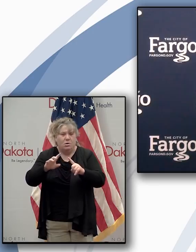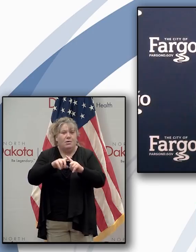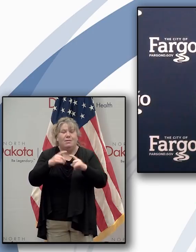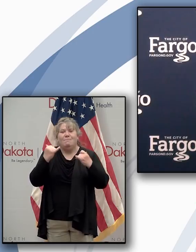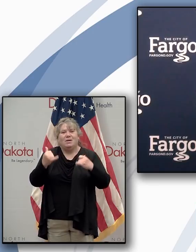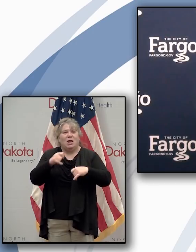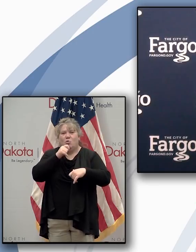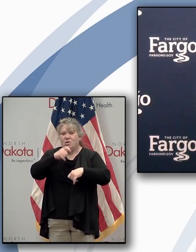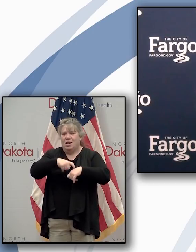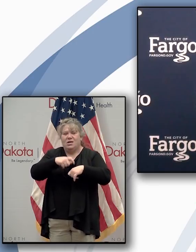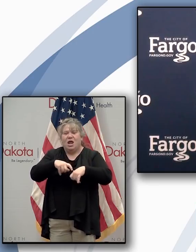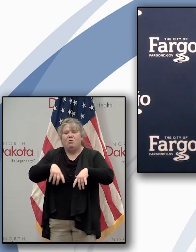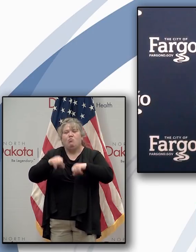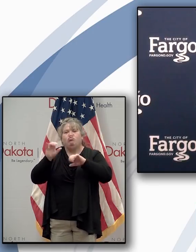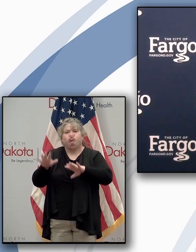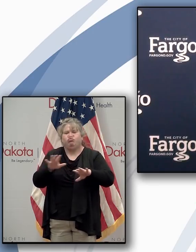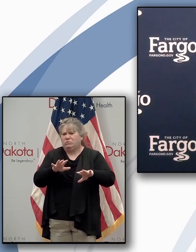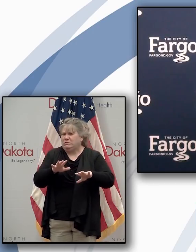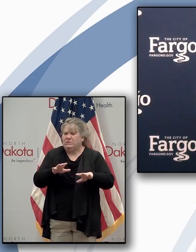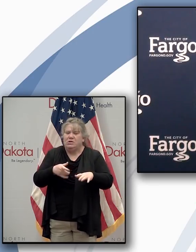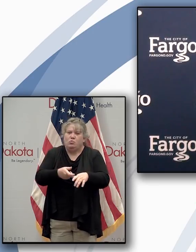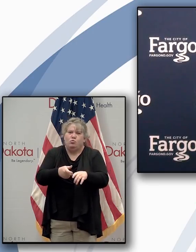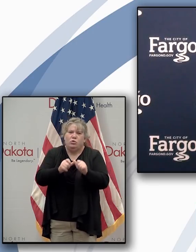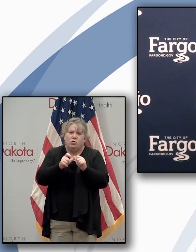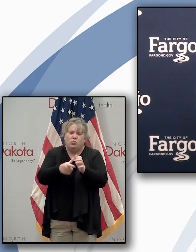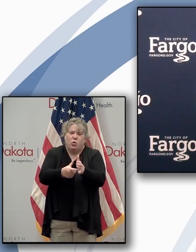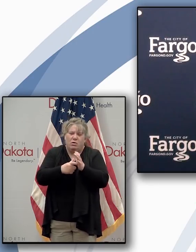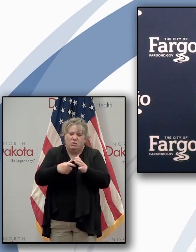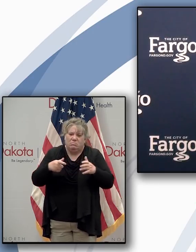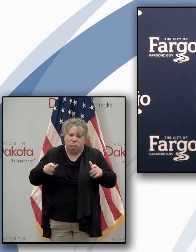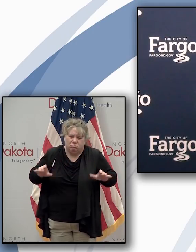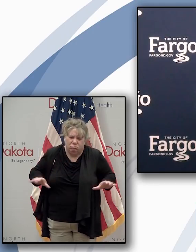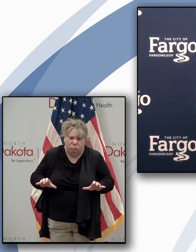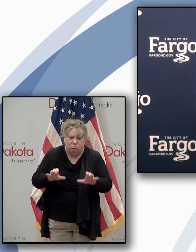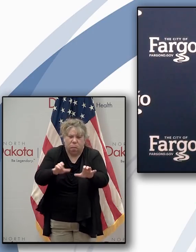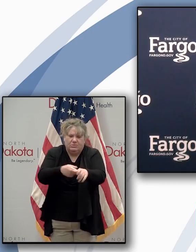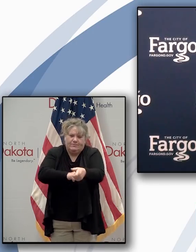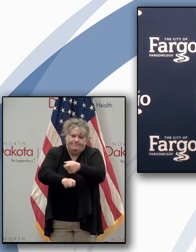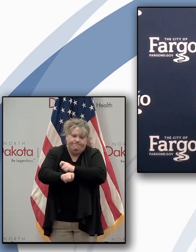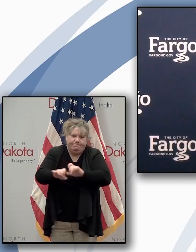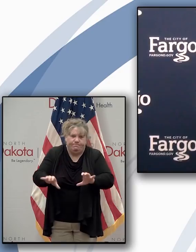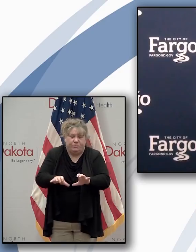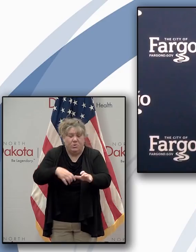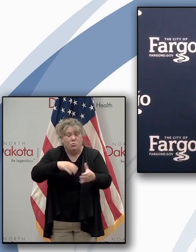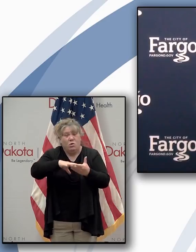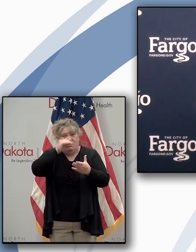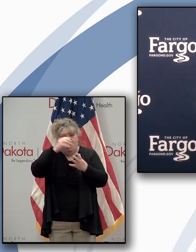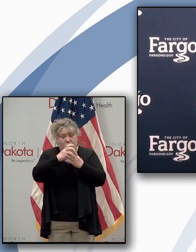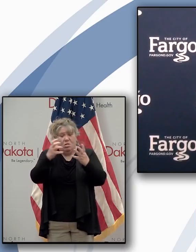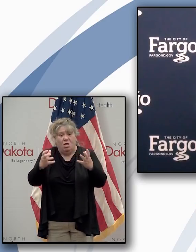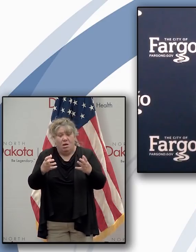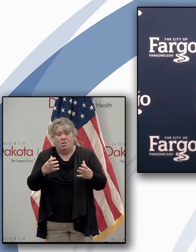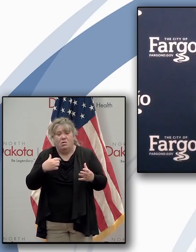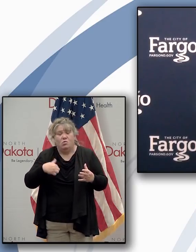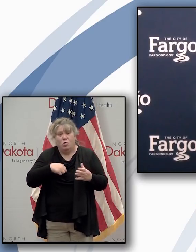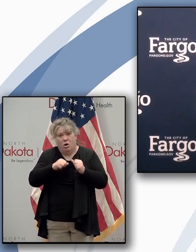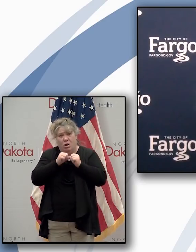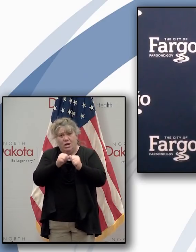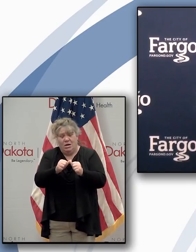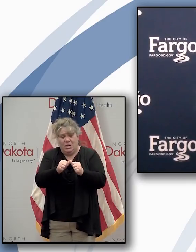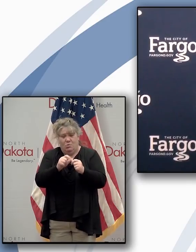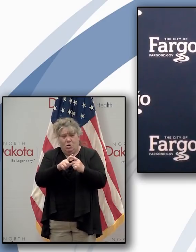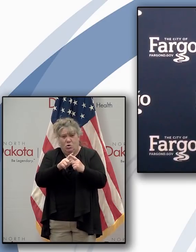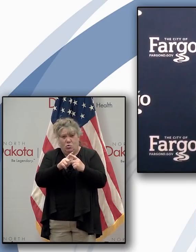relax. Continued diligence and action are needed now more than ever. We have learned a lot, but we are continuing adapting to this